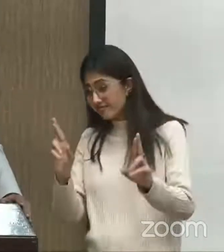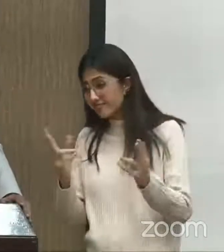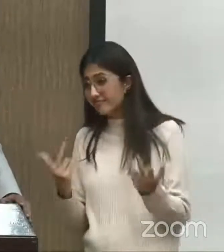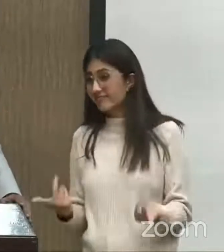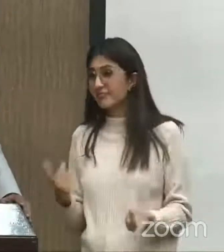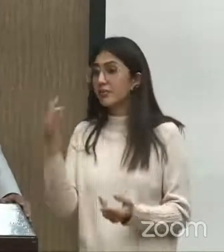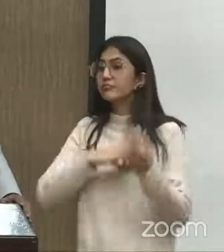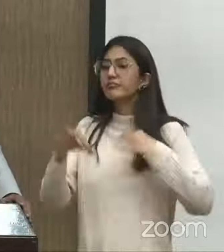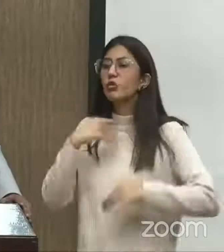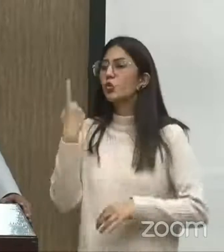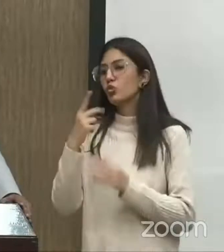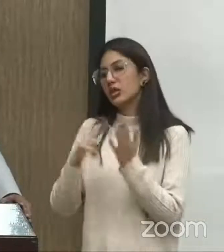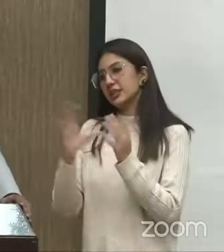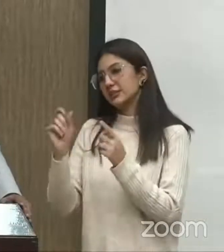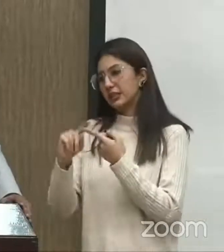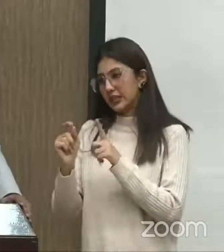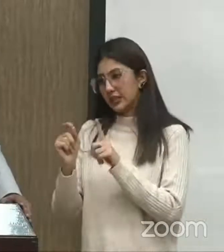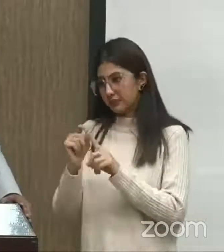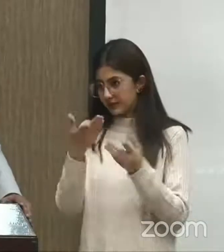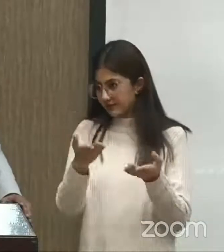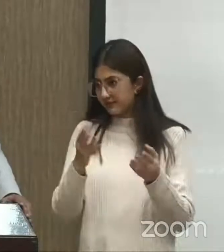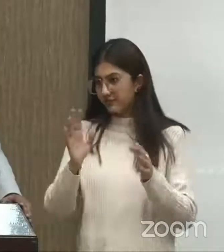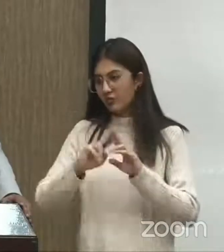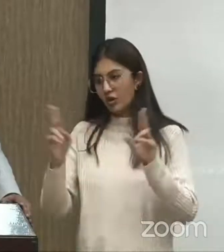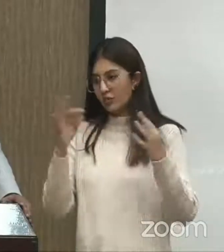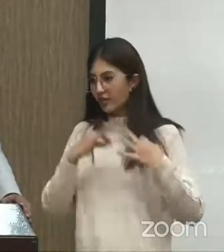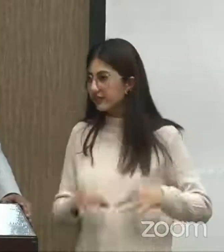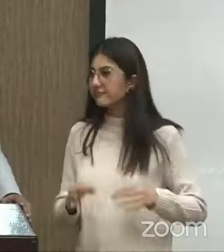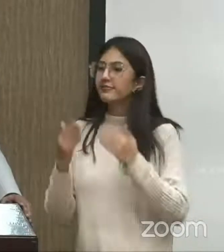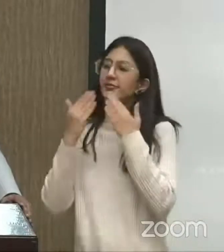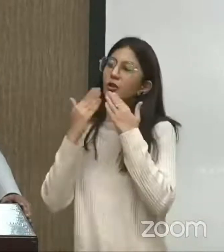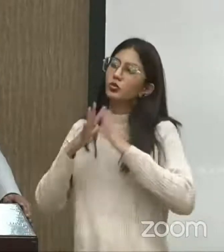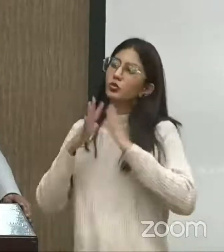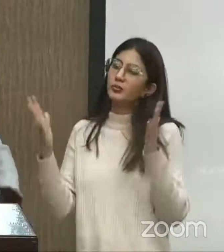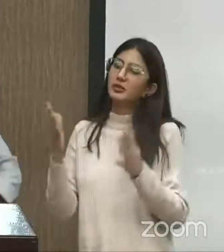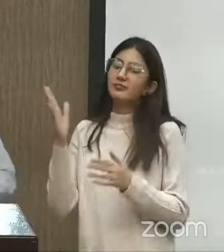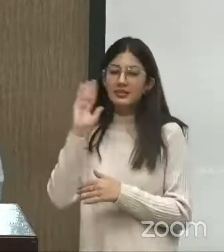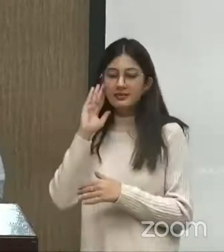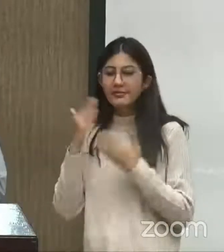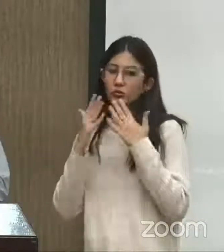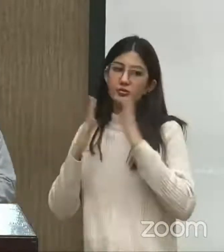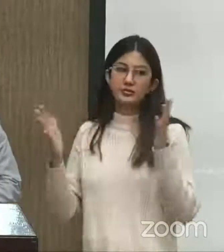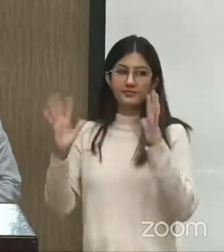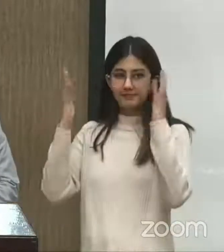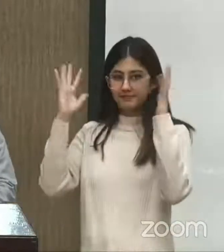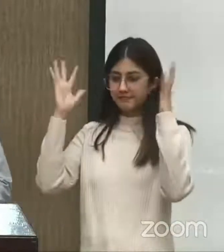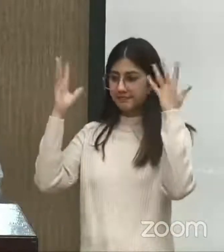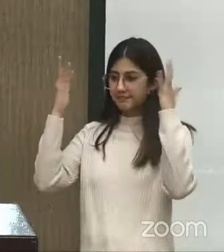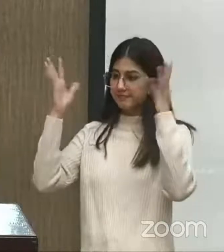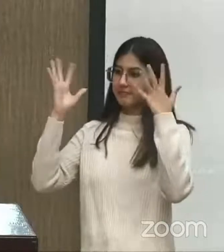to NCPED. So thank you very much for listening to me, and thank you for inviting me, Arman. Thank you.